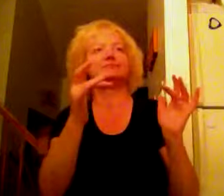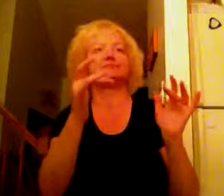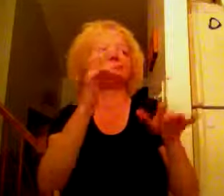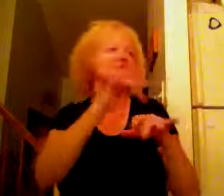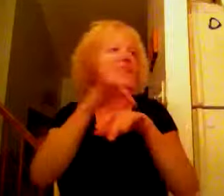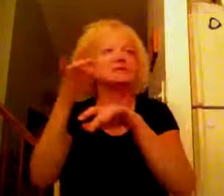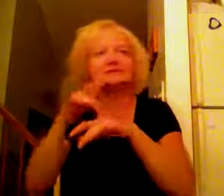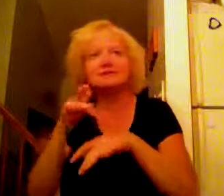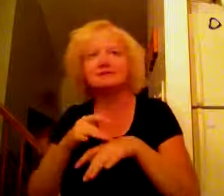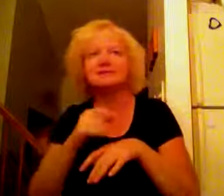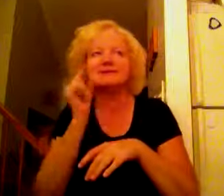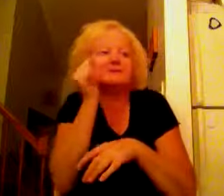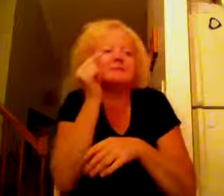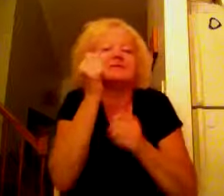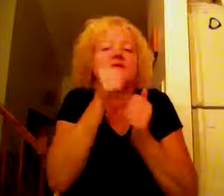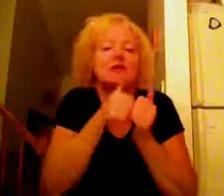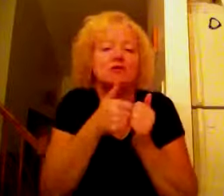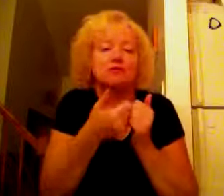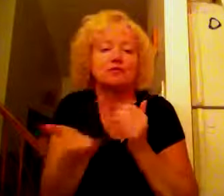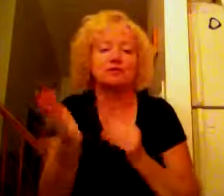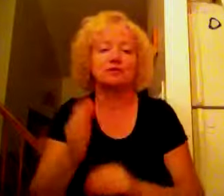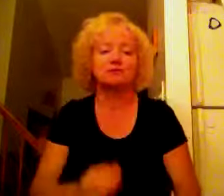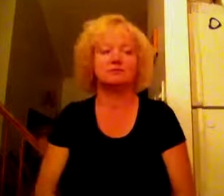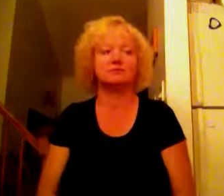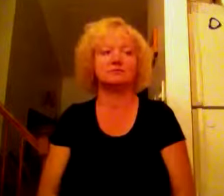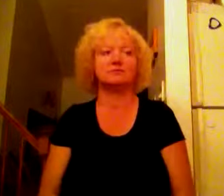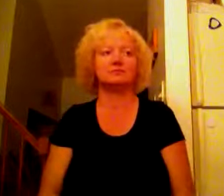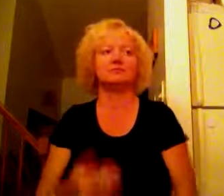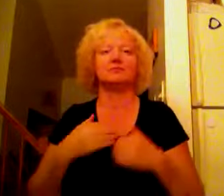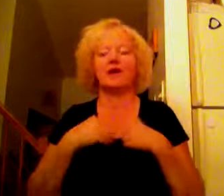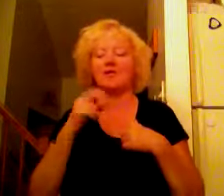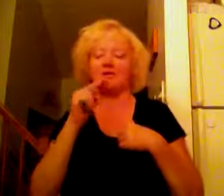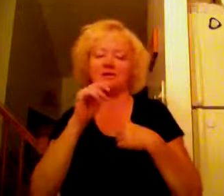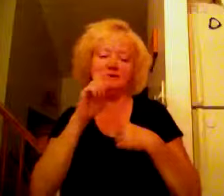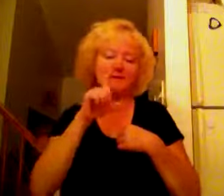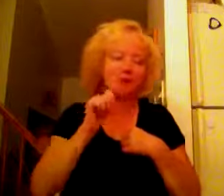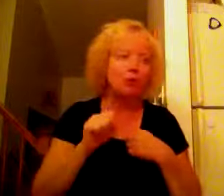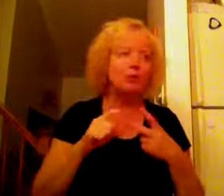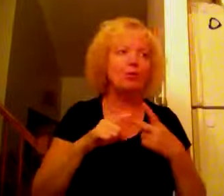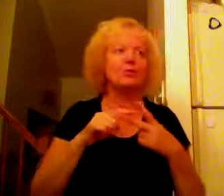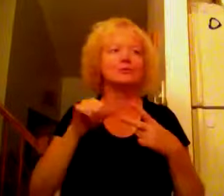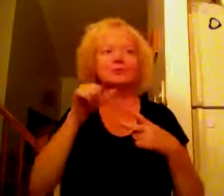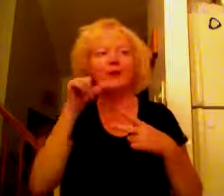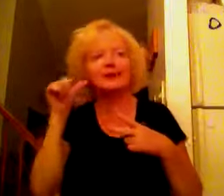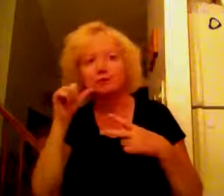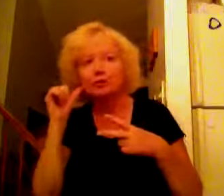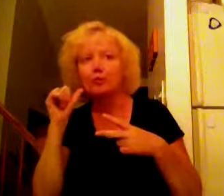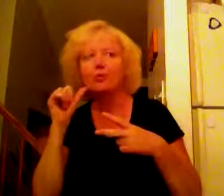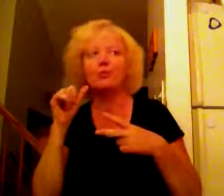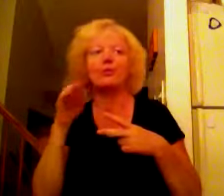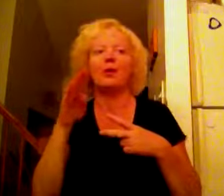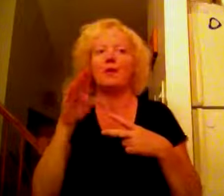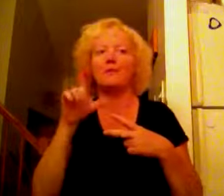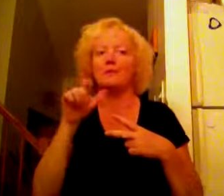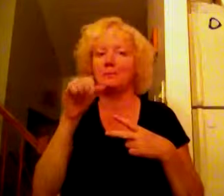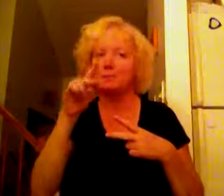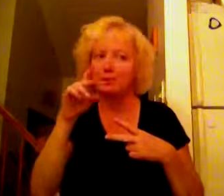everything, and we have a lot of needles, a lot of razor blades, a lot of